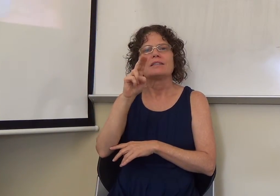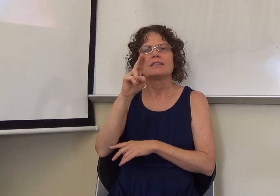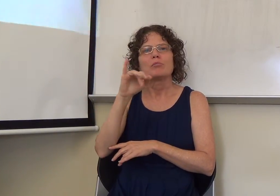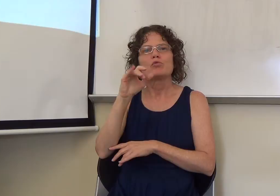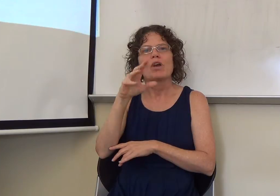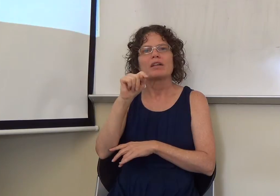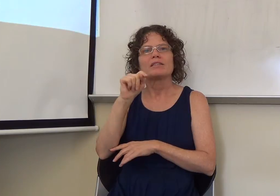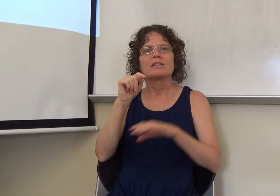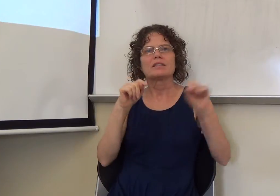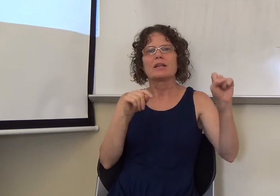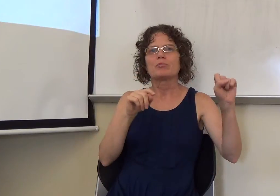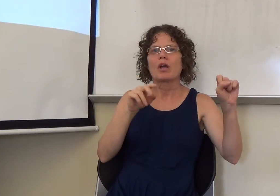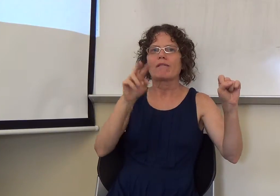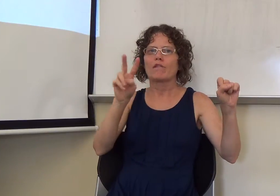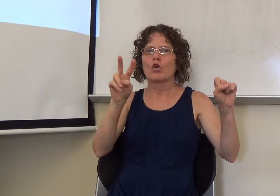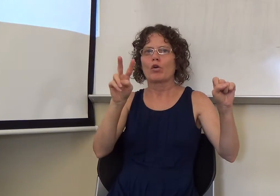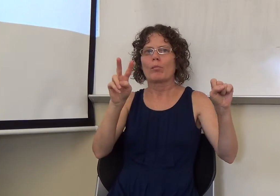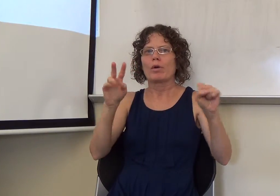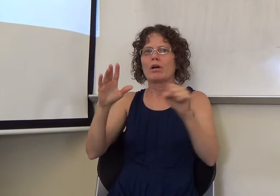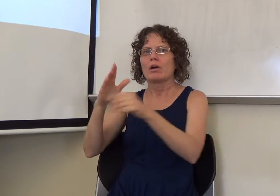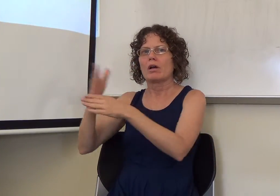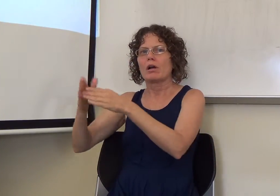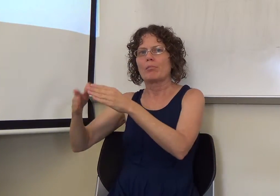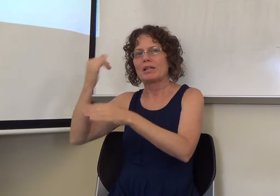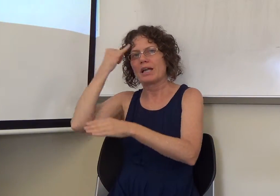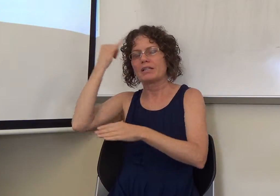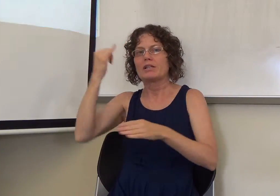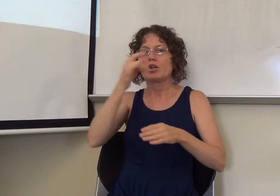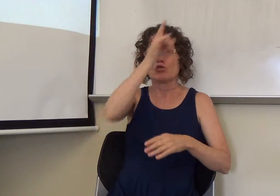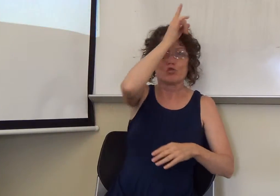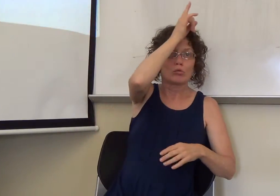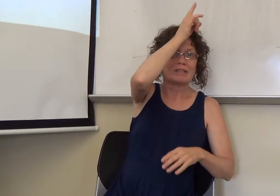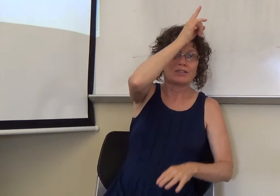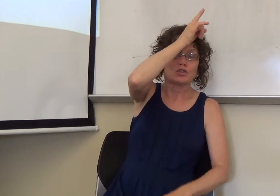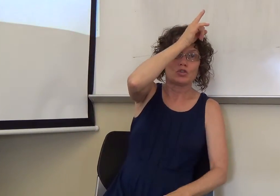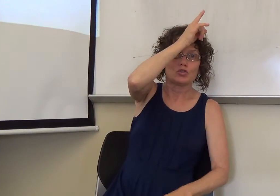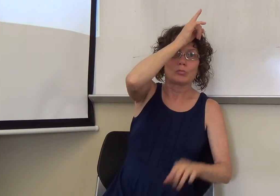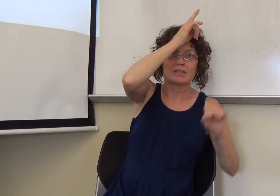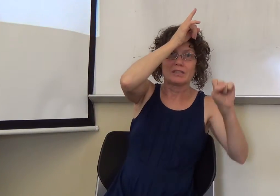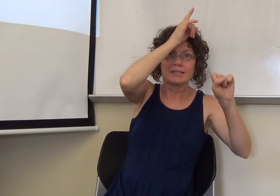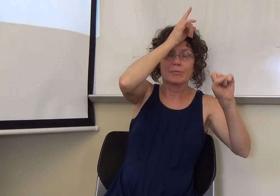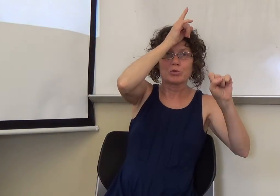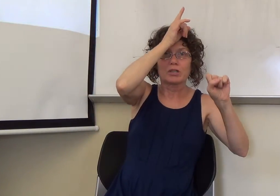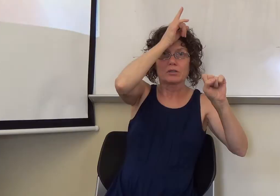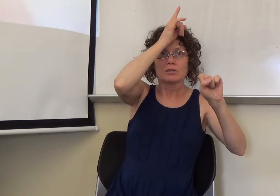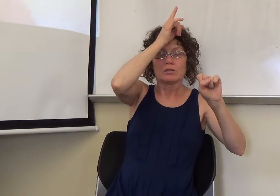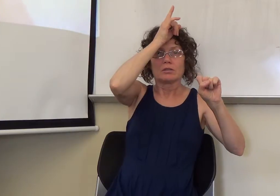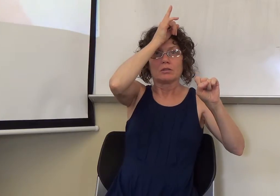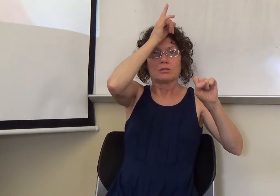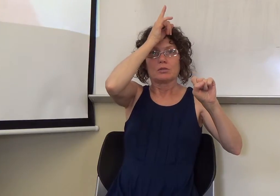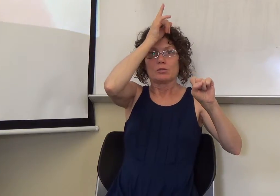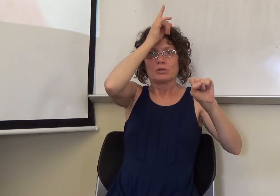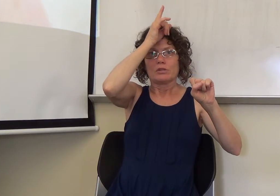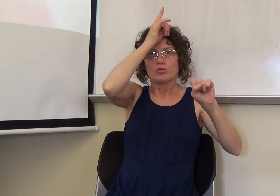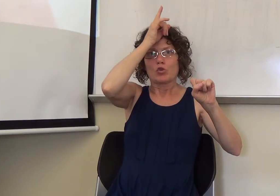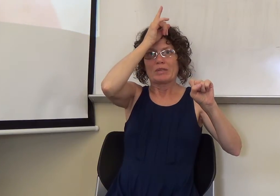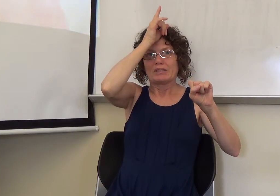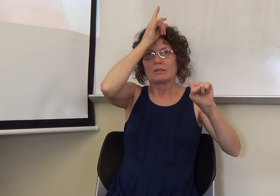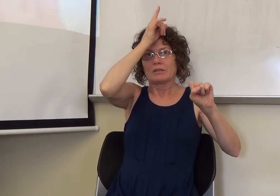Subject, verb, complete idea. The Germans. Okay, the Germans